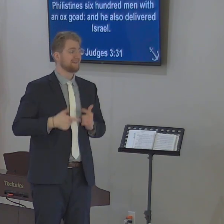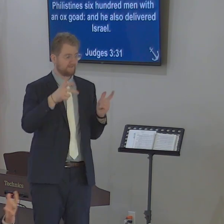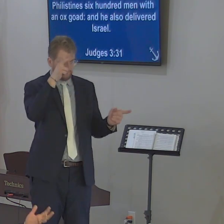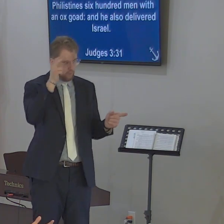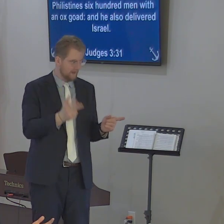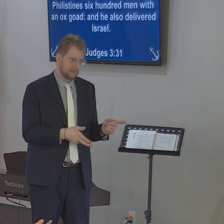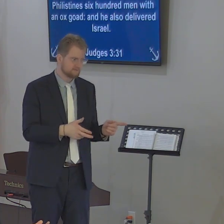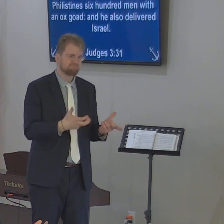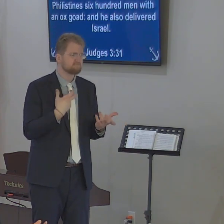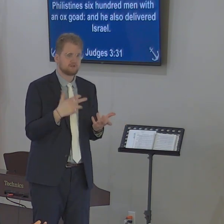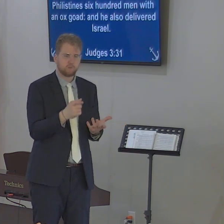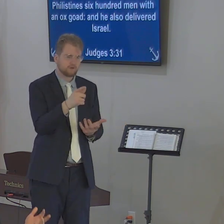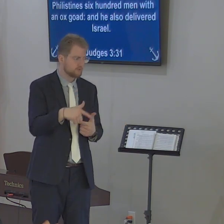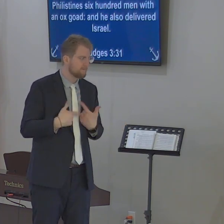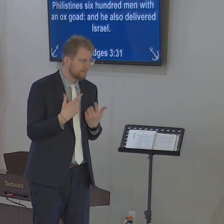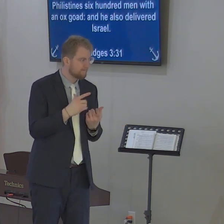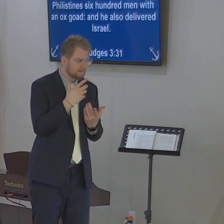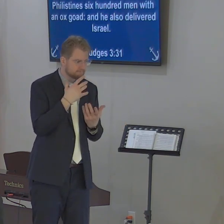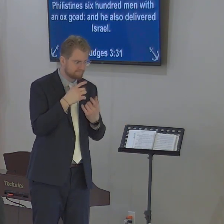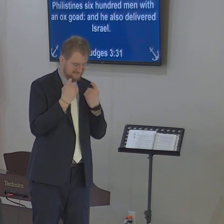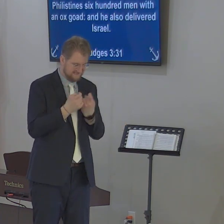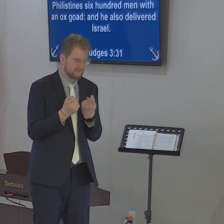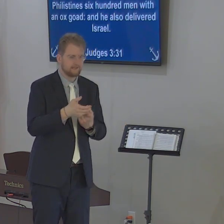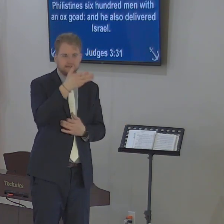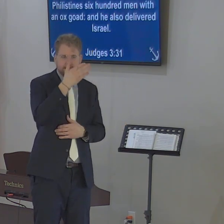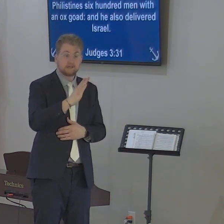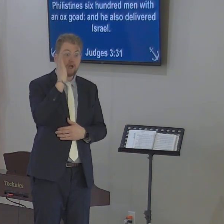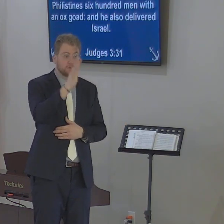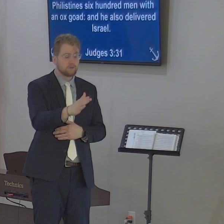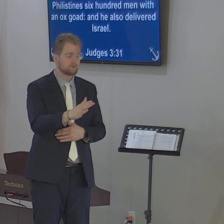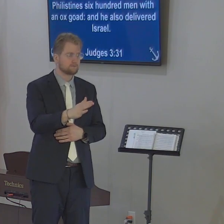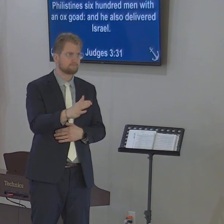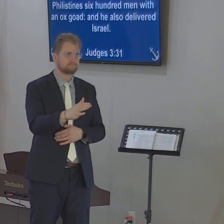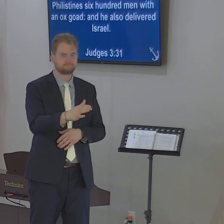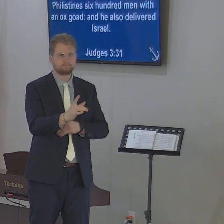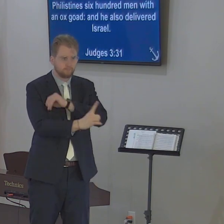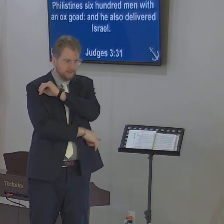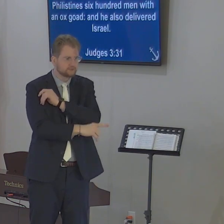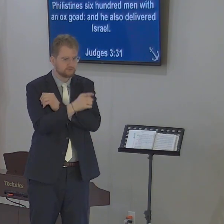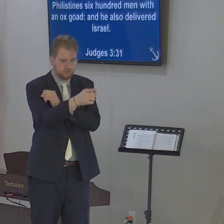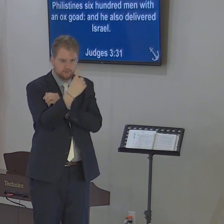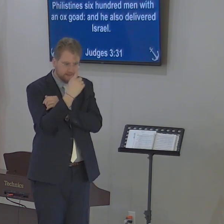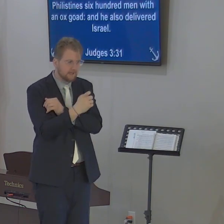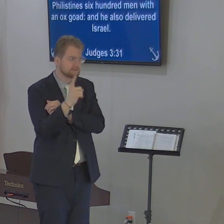don't want you to live in sinfulness. Yes, God will chasten you because he loves you. And God will